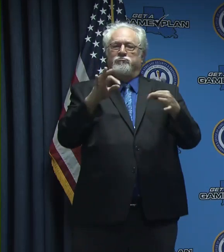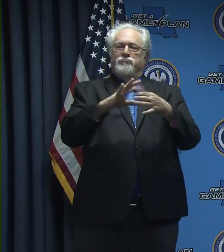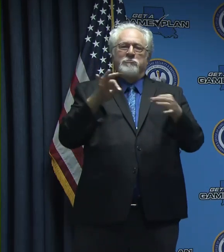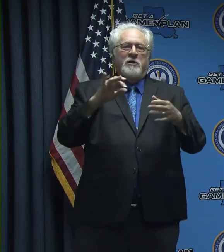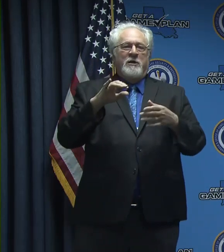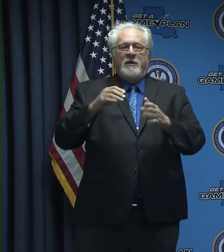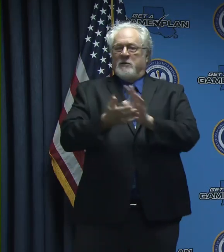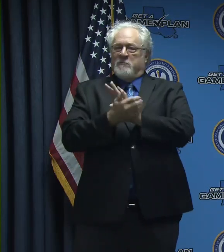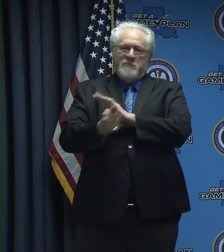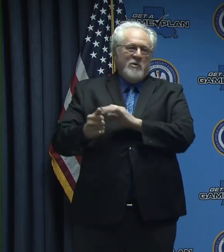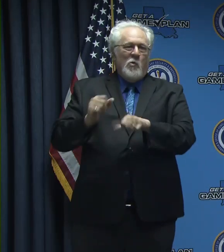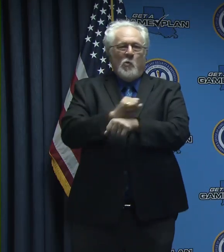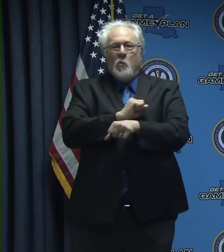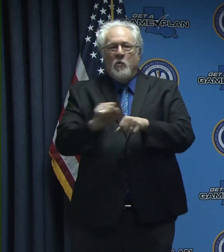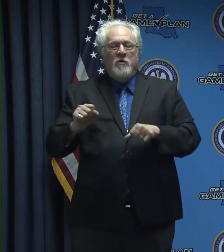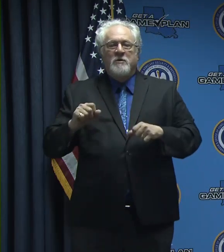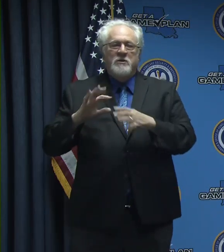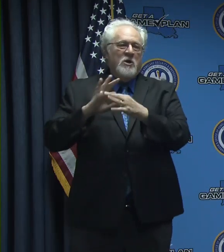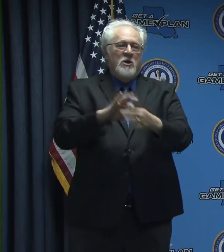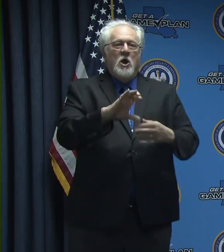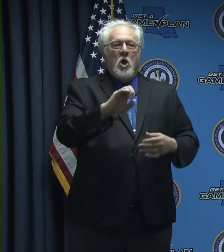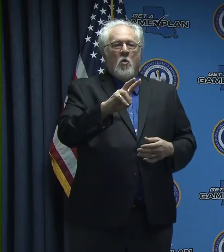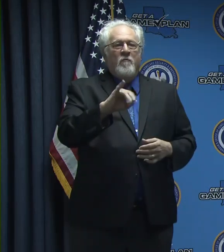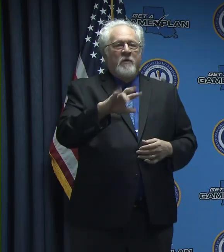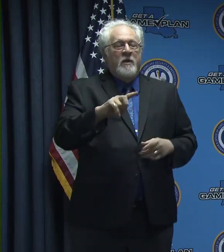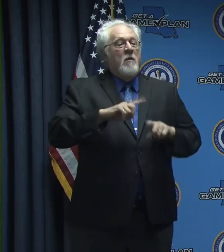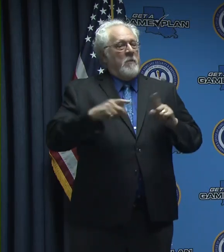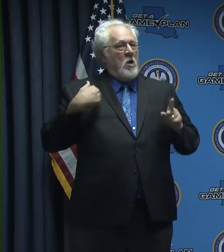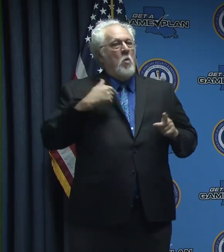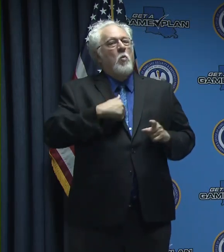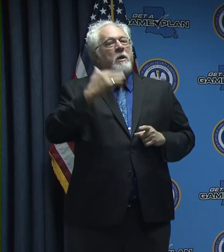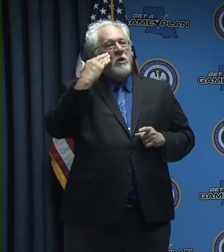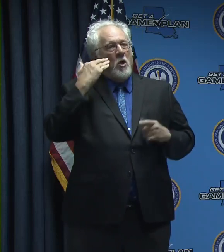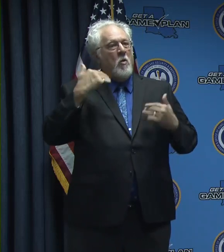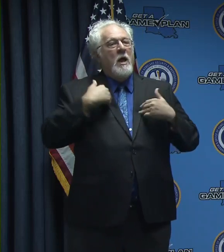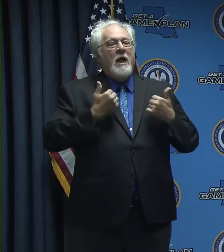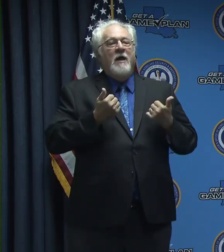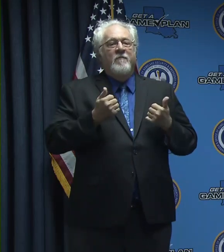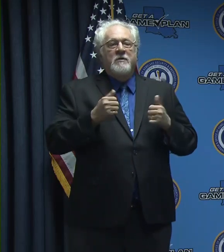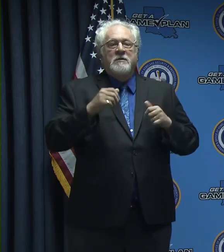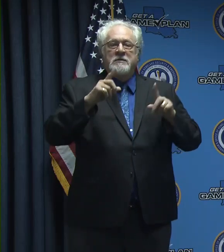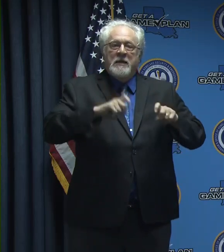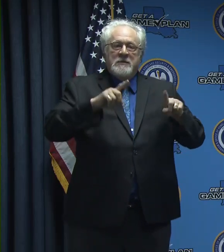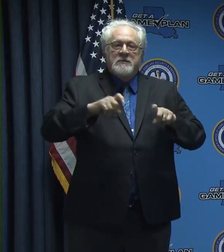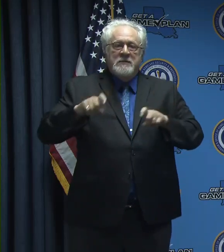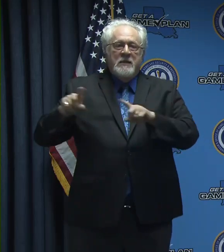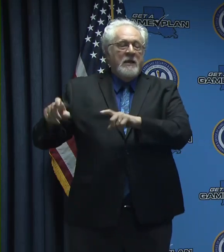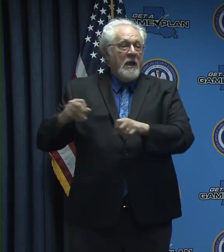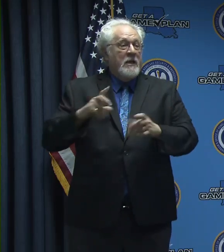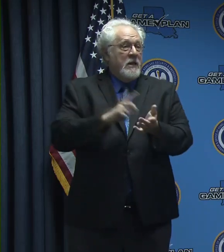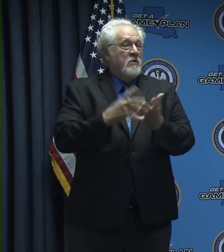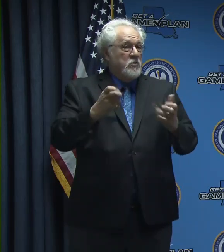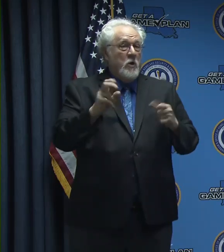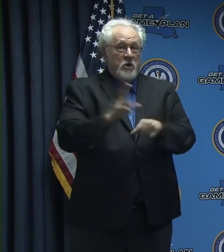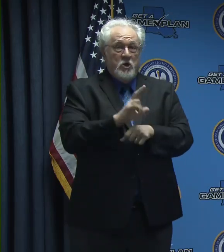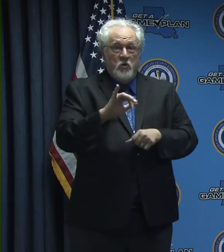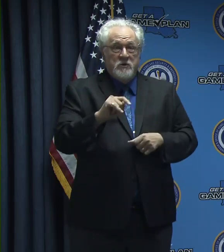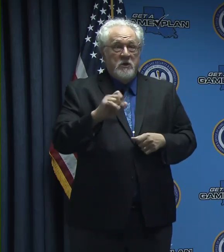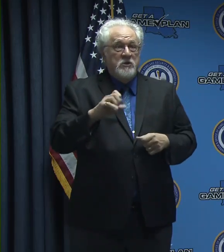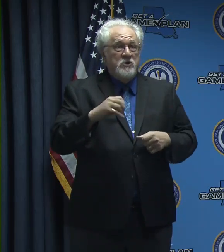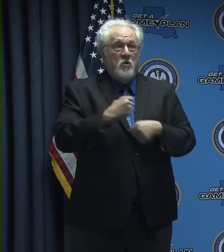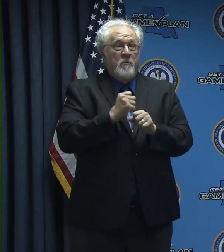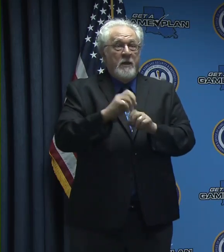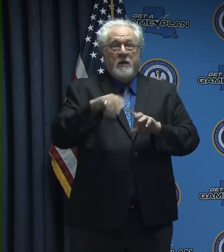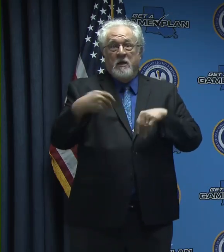of the drug as it relates to COVID-19. But we know we have trials ongoing, and we know there are doctors who want to use it. And so making